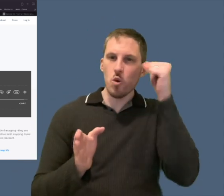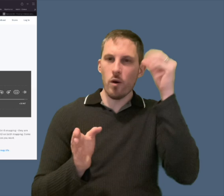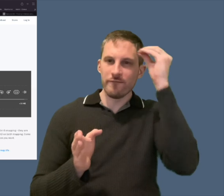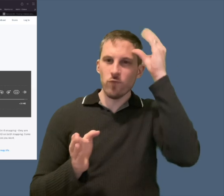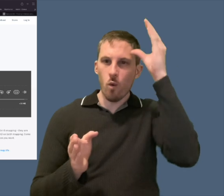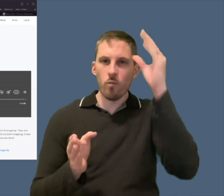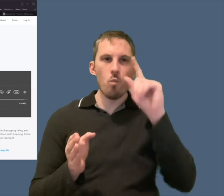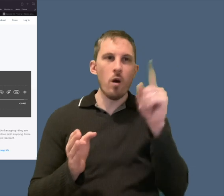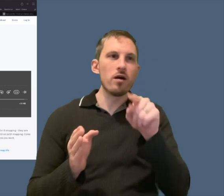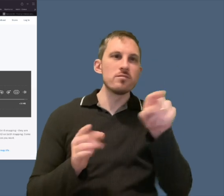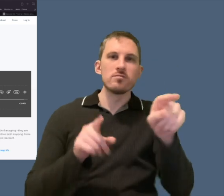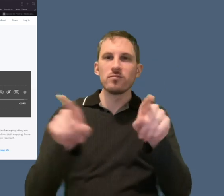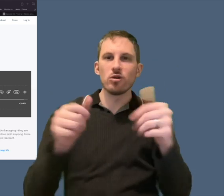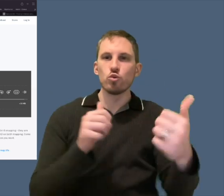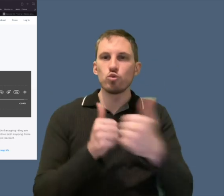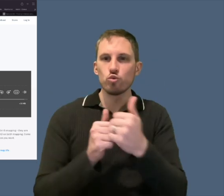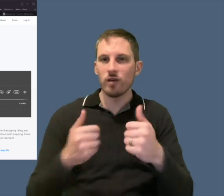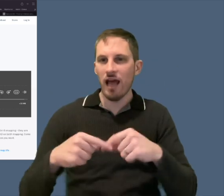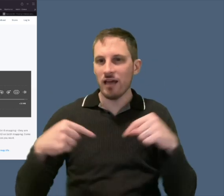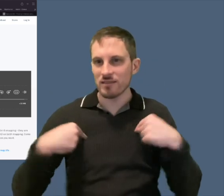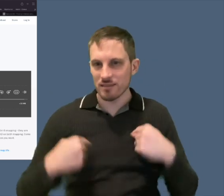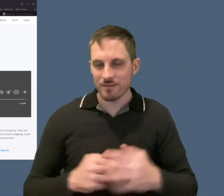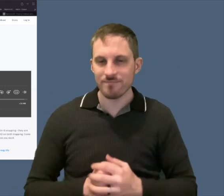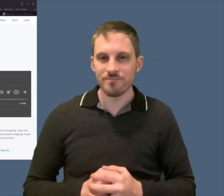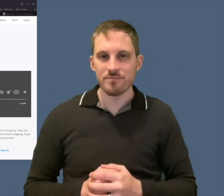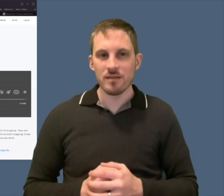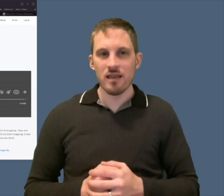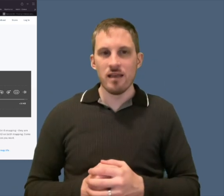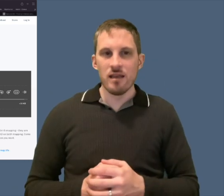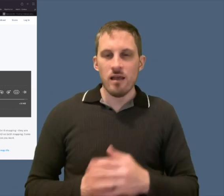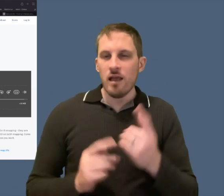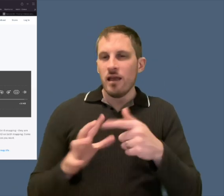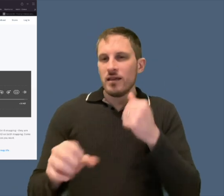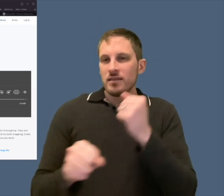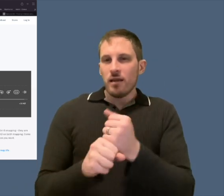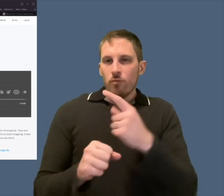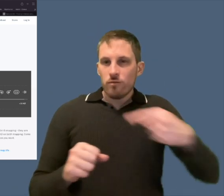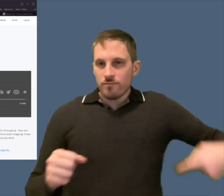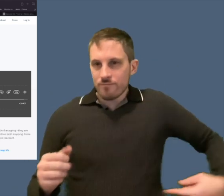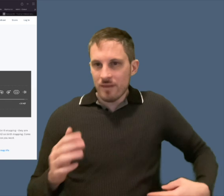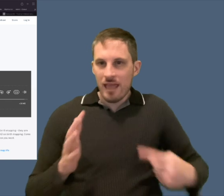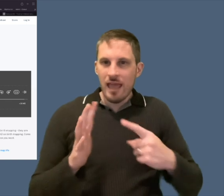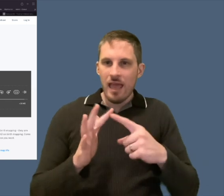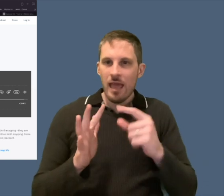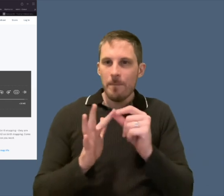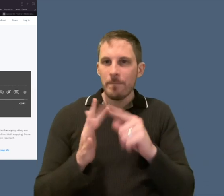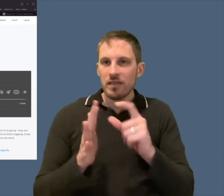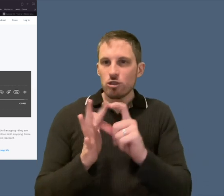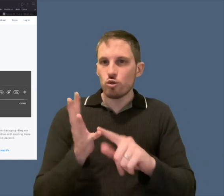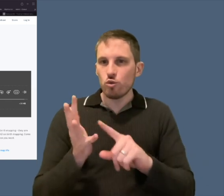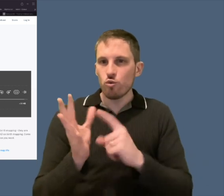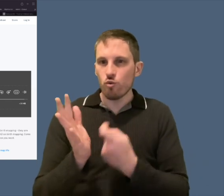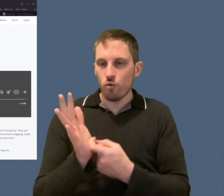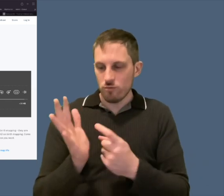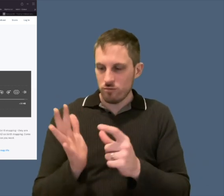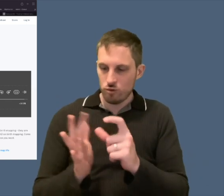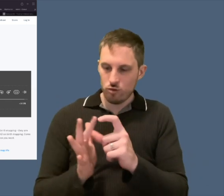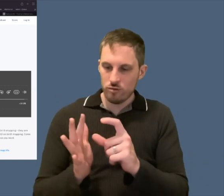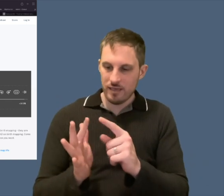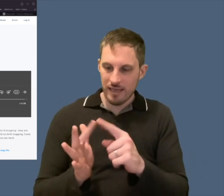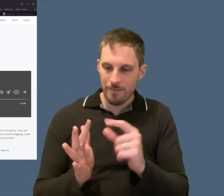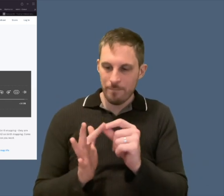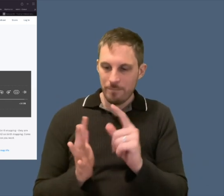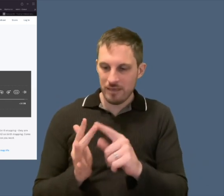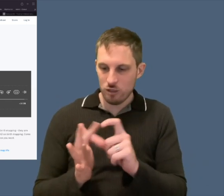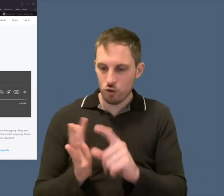best for us. So the classic detour point is the epidural. It's so common now. Women are just of the